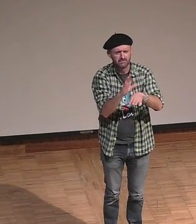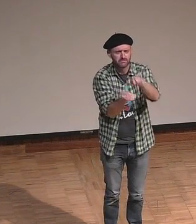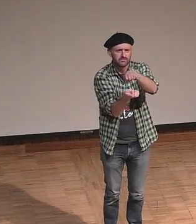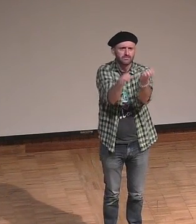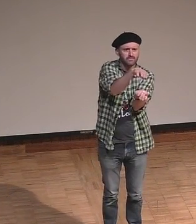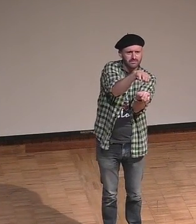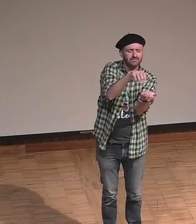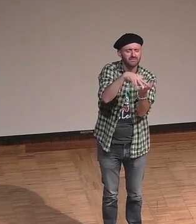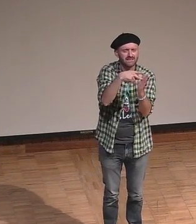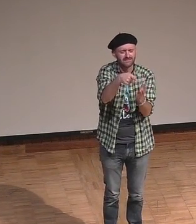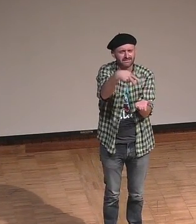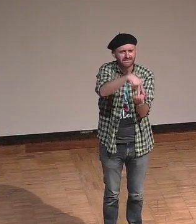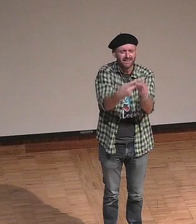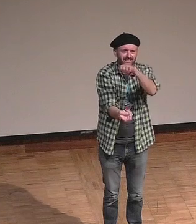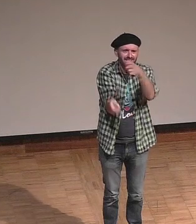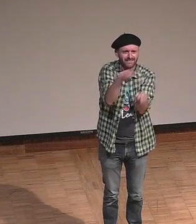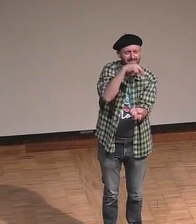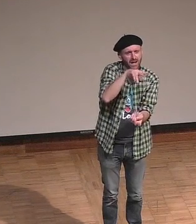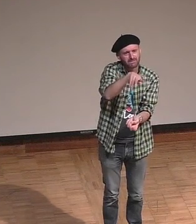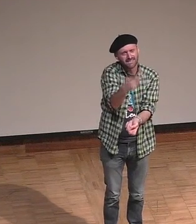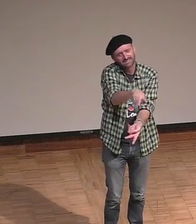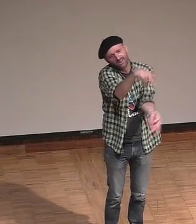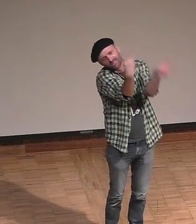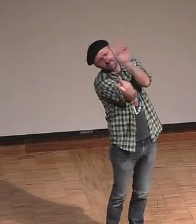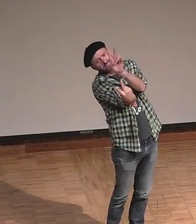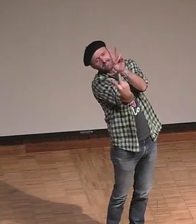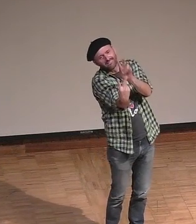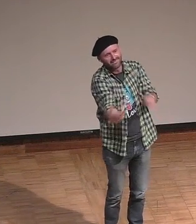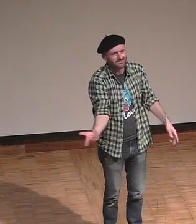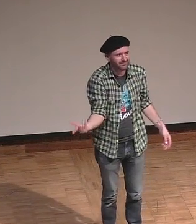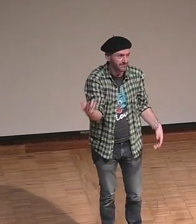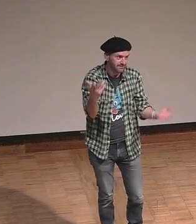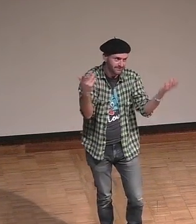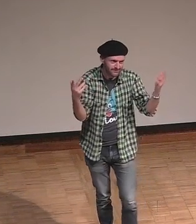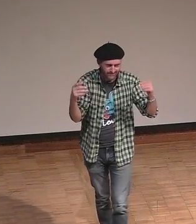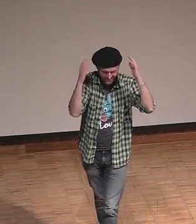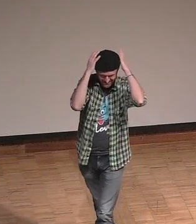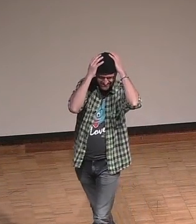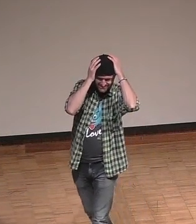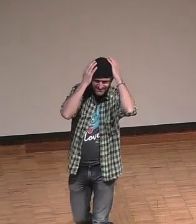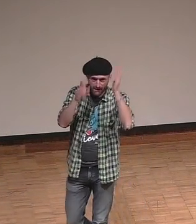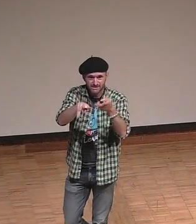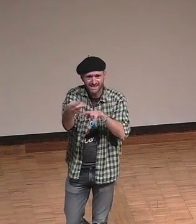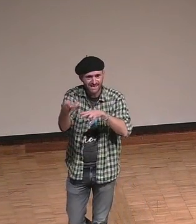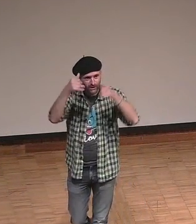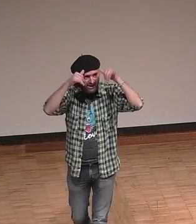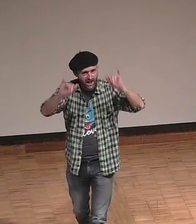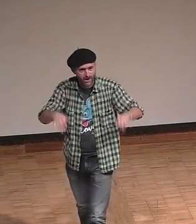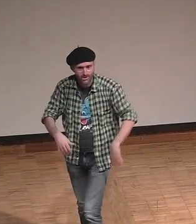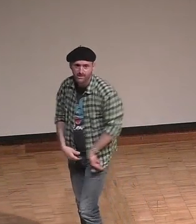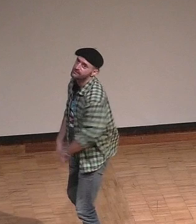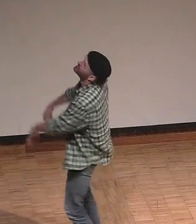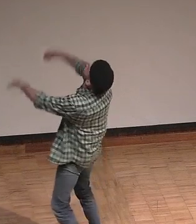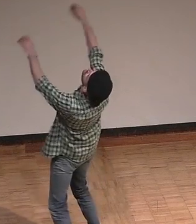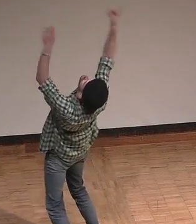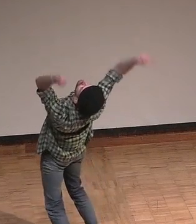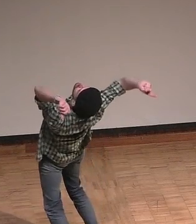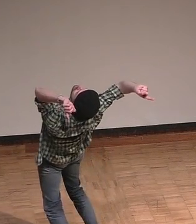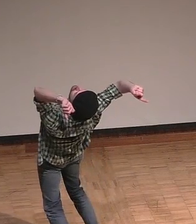They don't move from the Yeah, you want to move like the animal. You don't want to move it upside down. You want to kind of keep it in proportion. You don't want to be like an upside